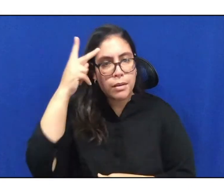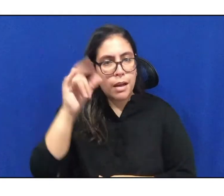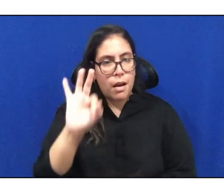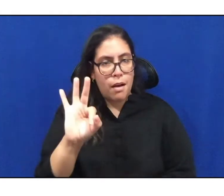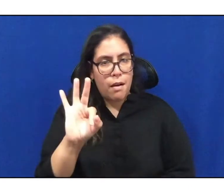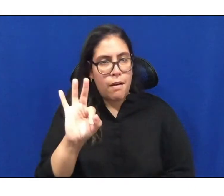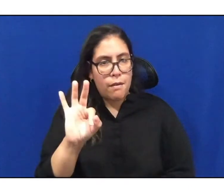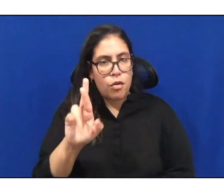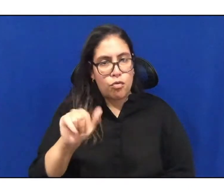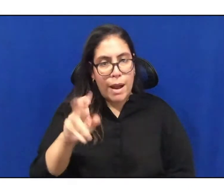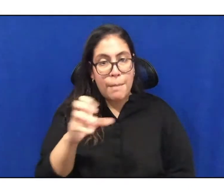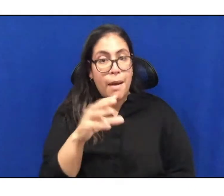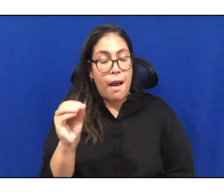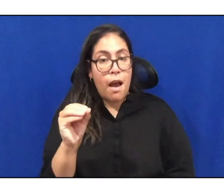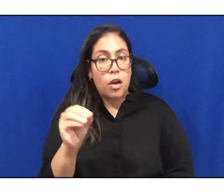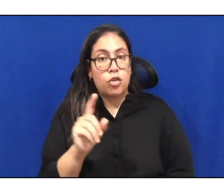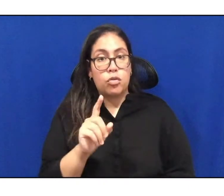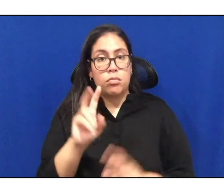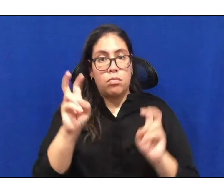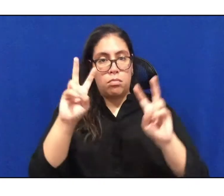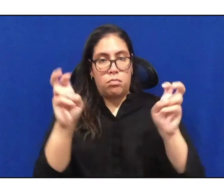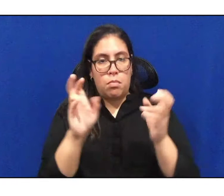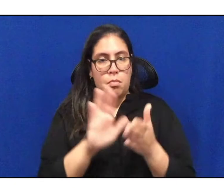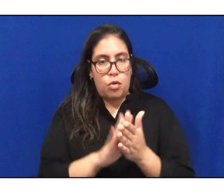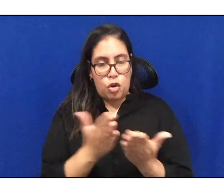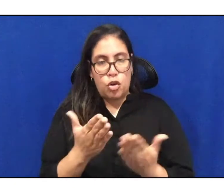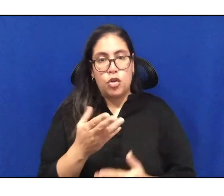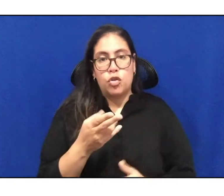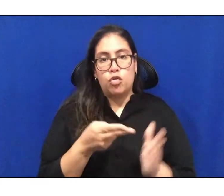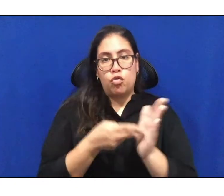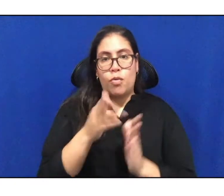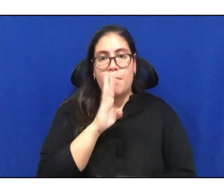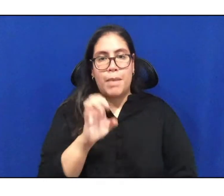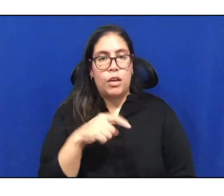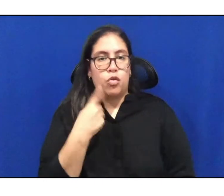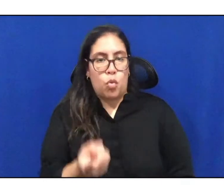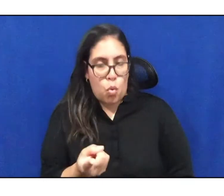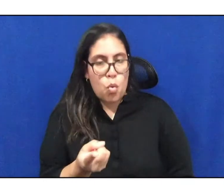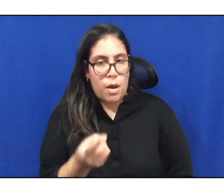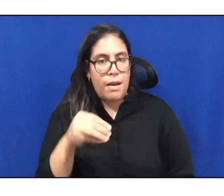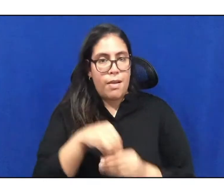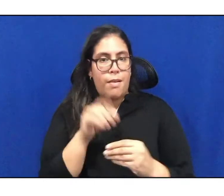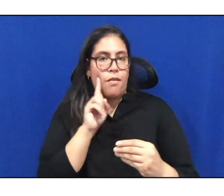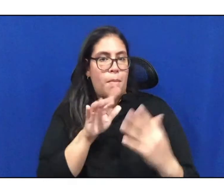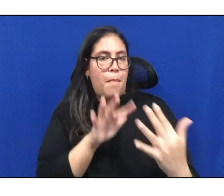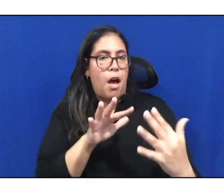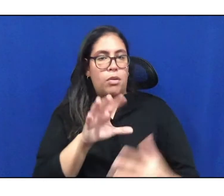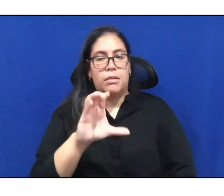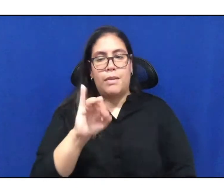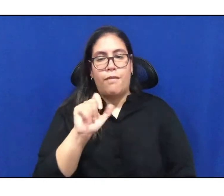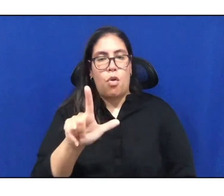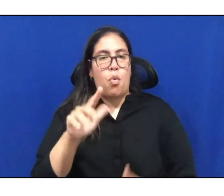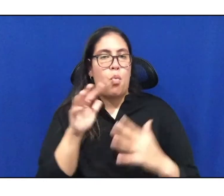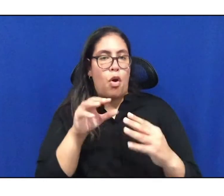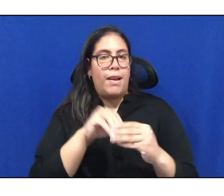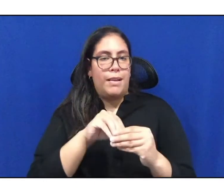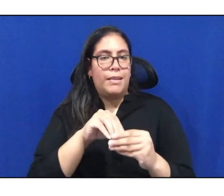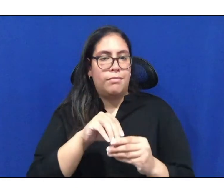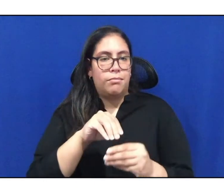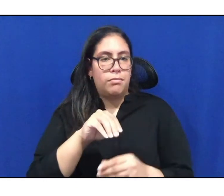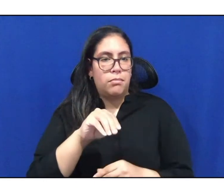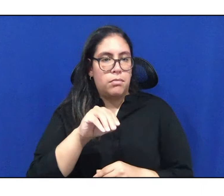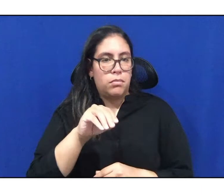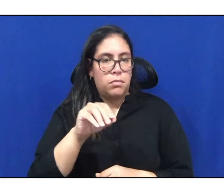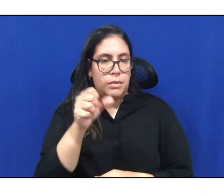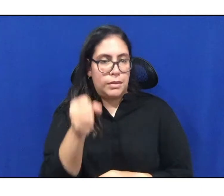Truth Be Told, The Battle for Freedom in Civil War-Era Louisiana. And Kevin Young is the director of the National